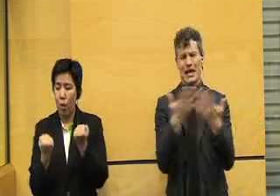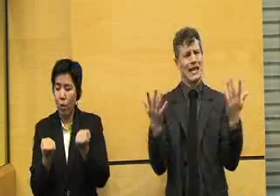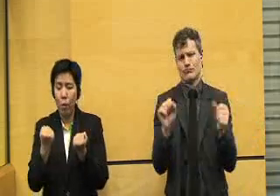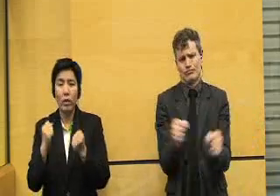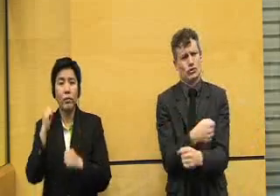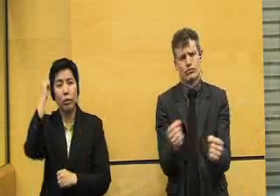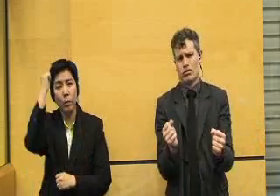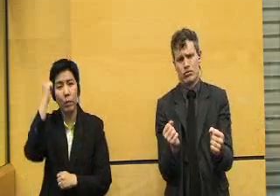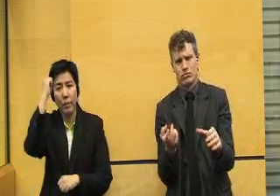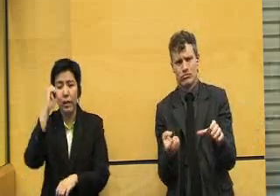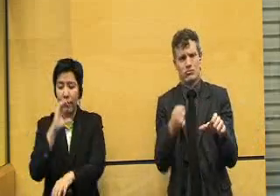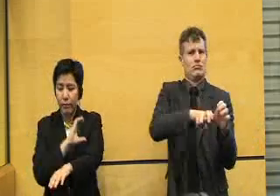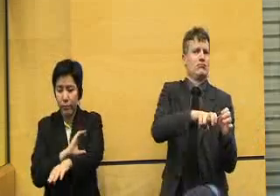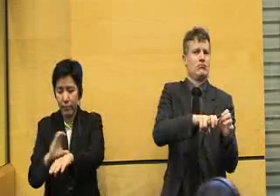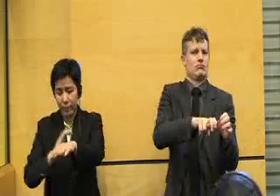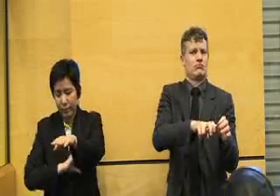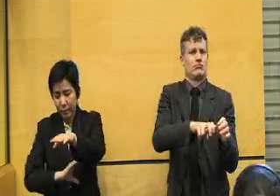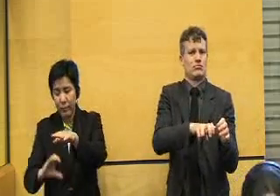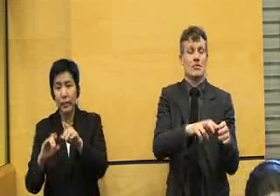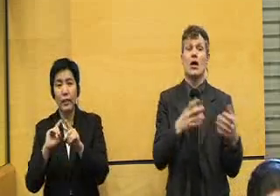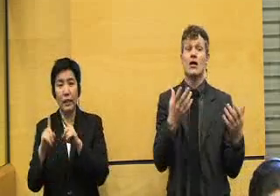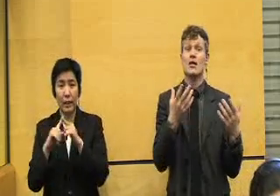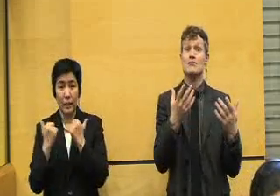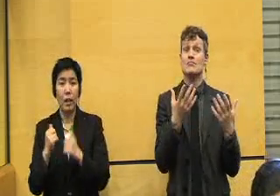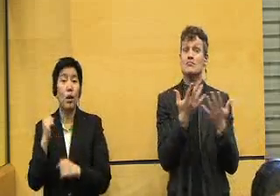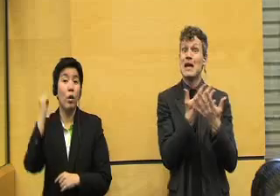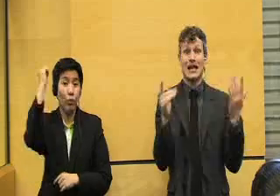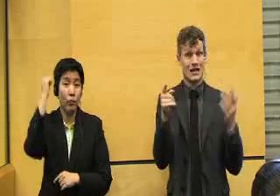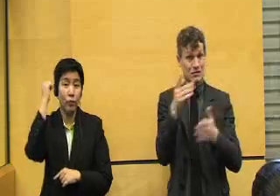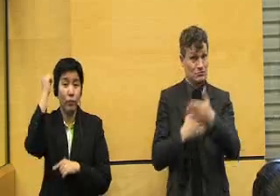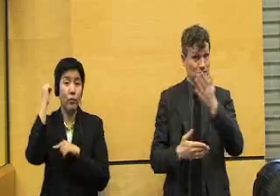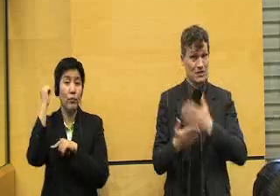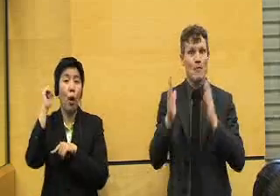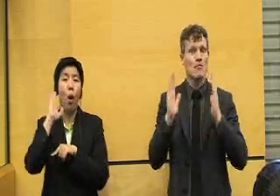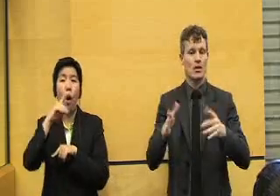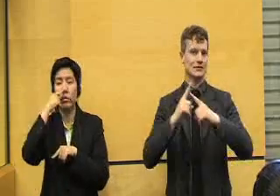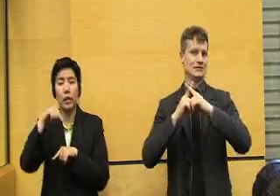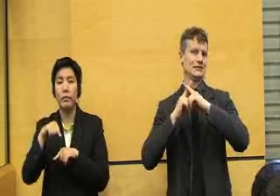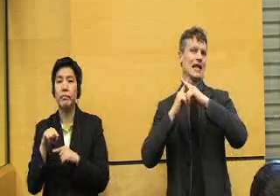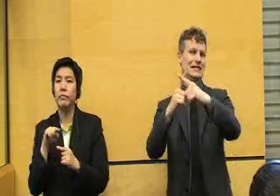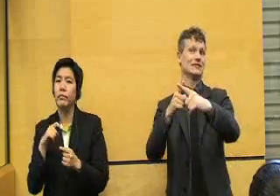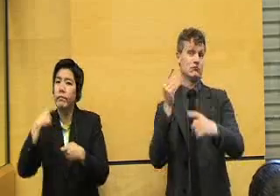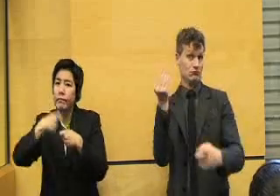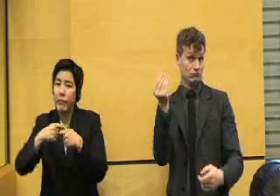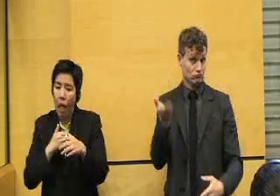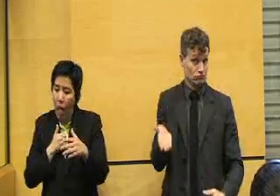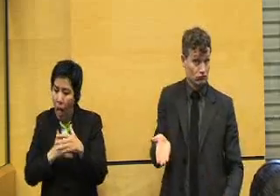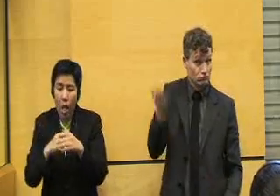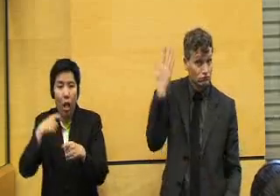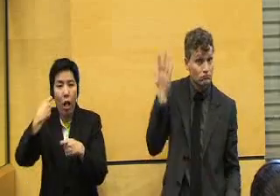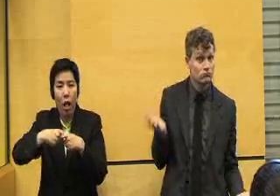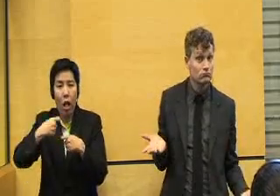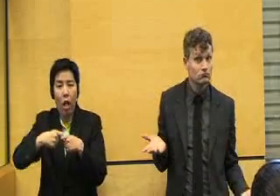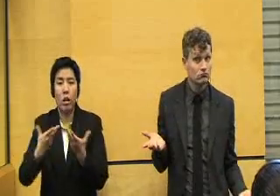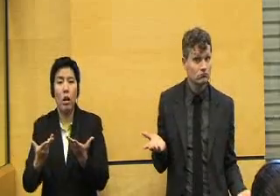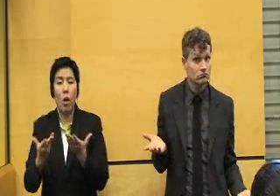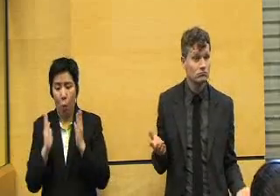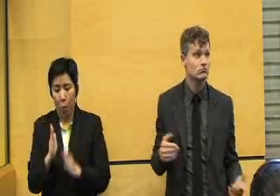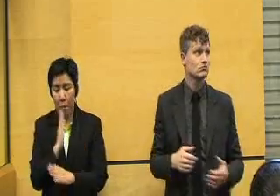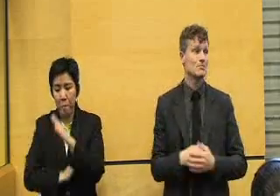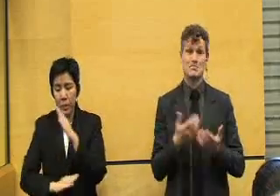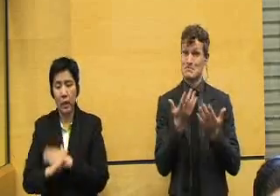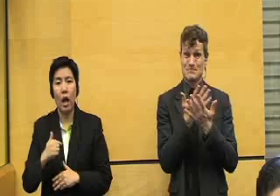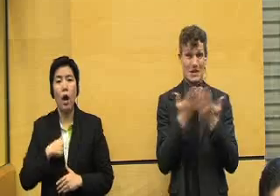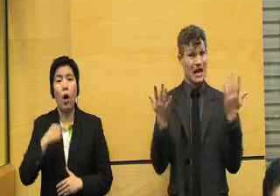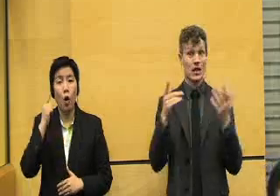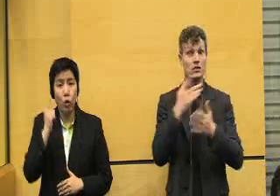costs much more. Some persons with disabilities have to quit their job because they cannot afford the travel cost. The government should take